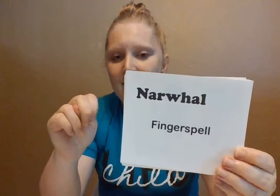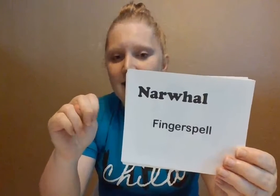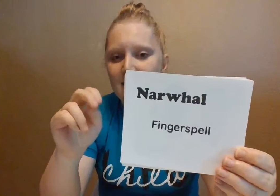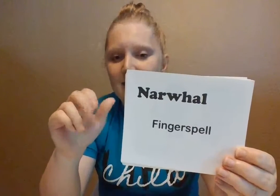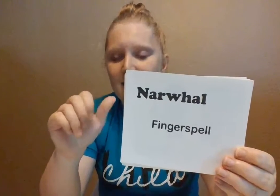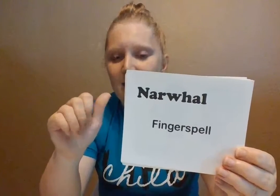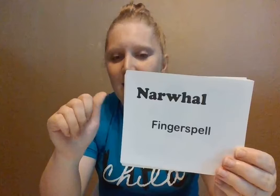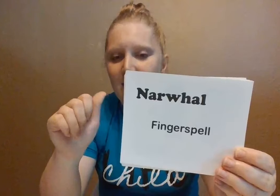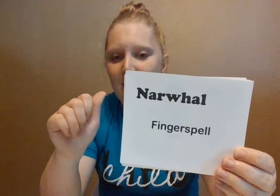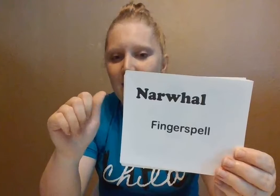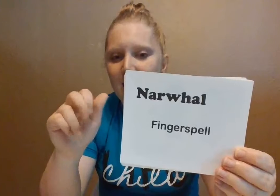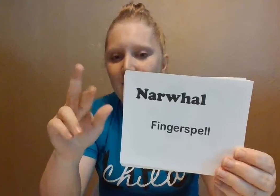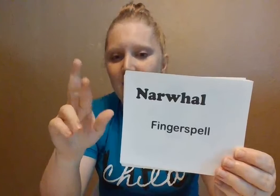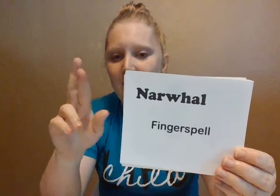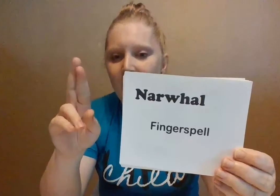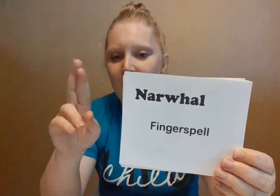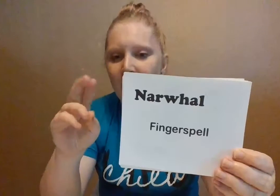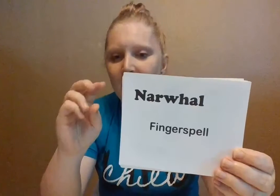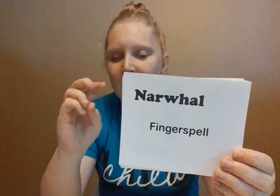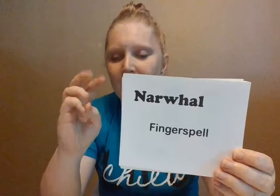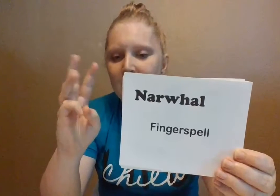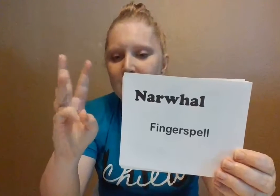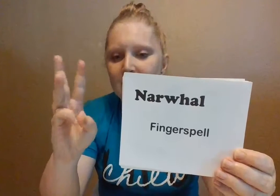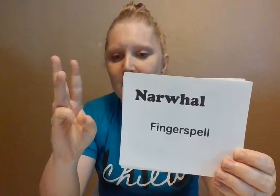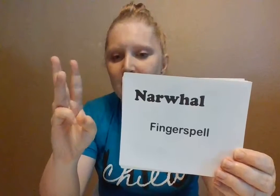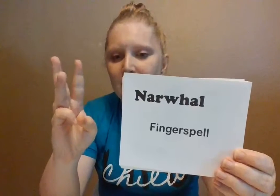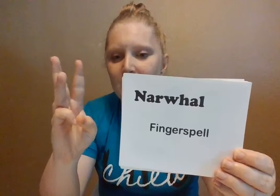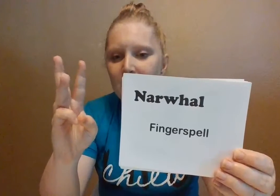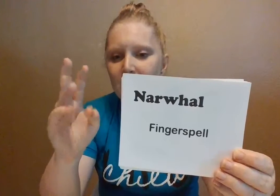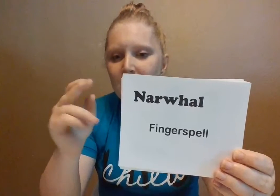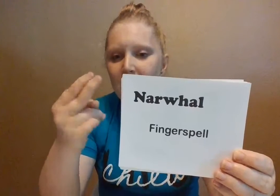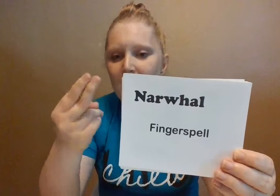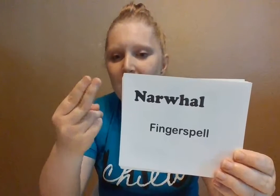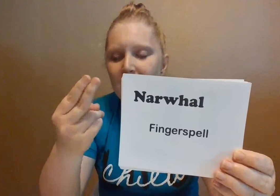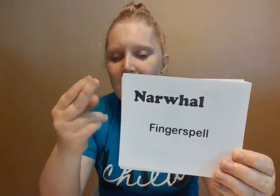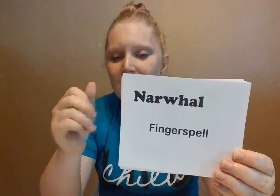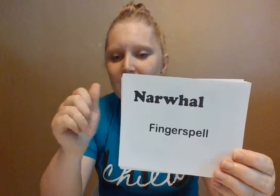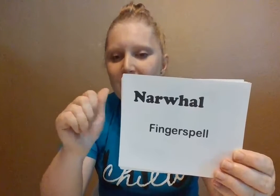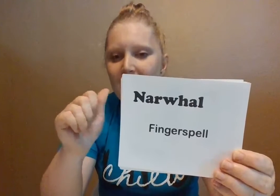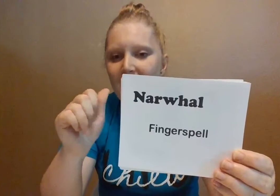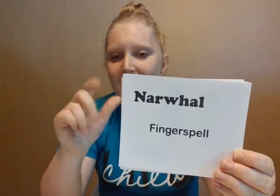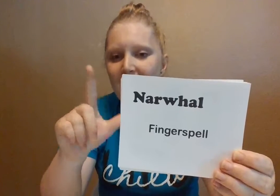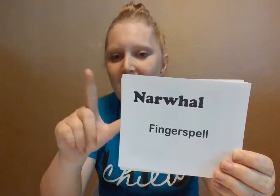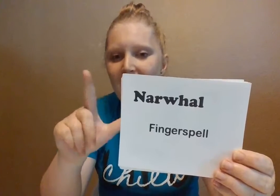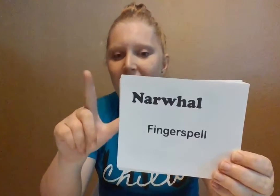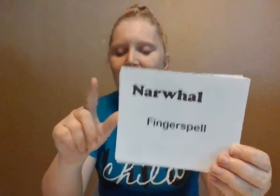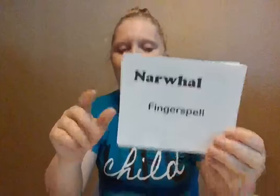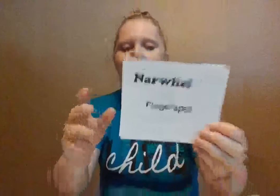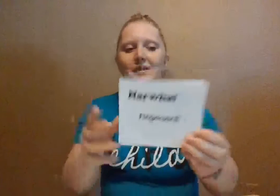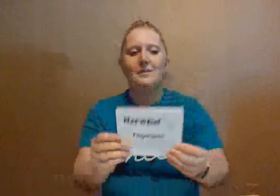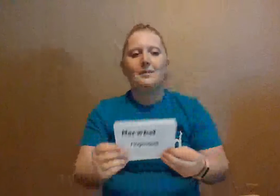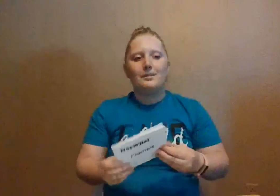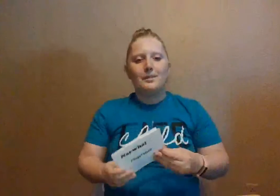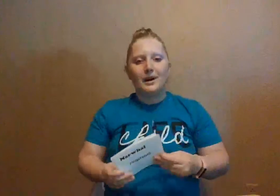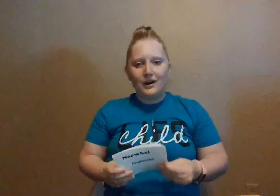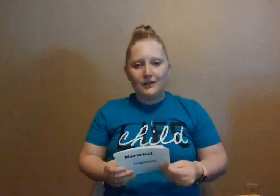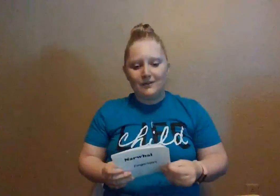N A R W H A L.